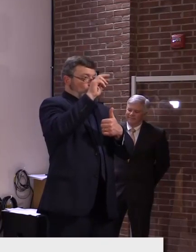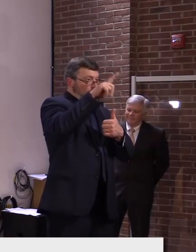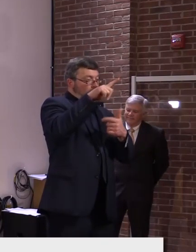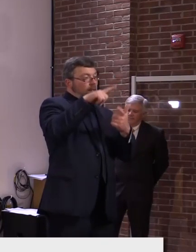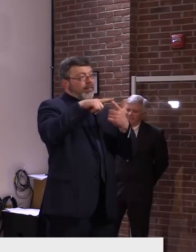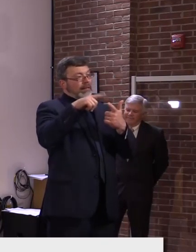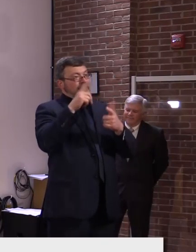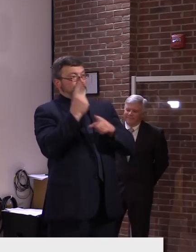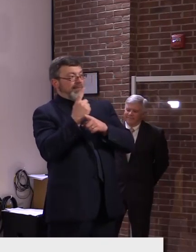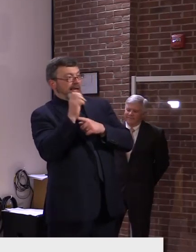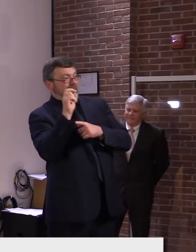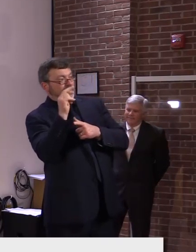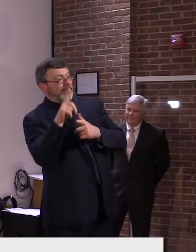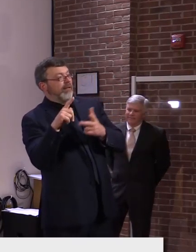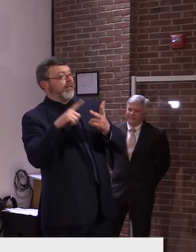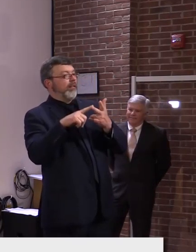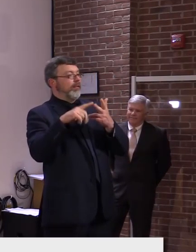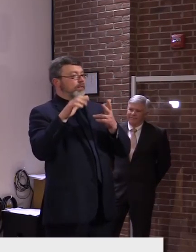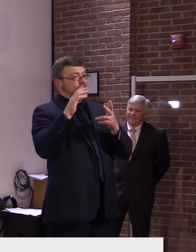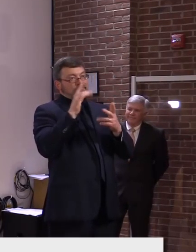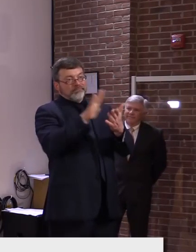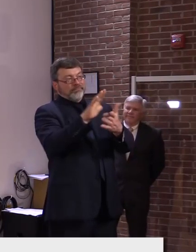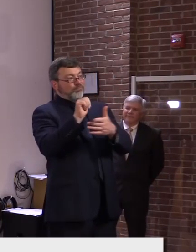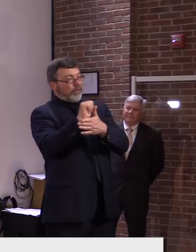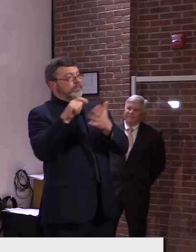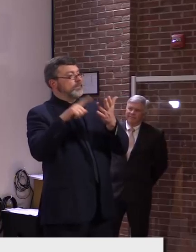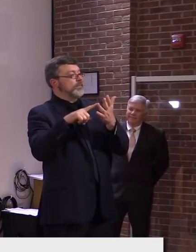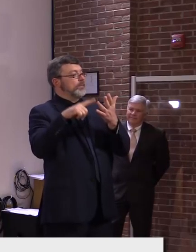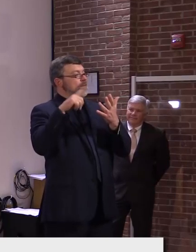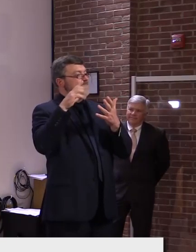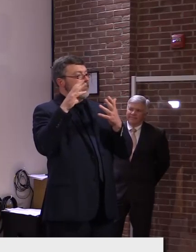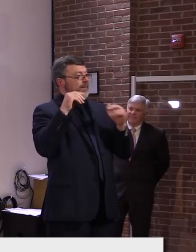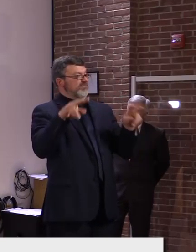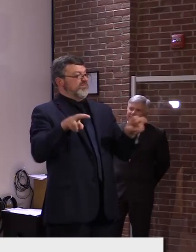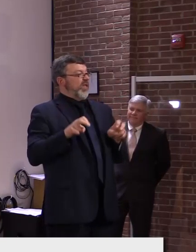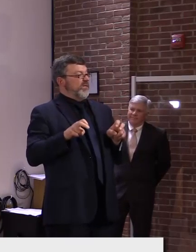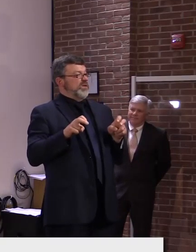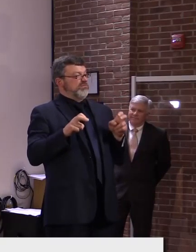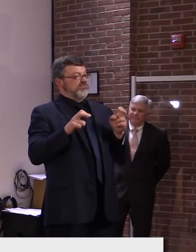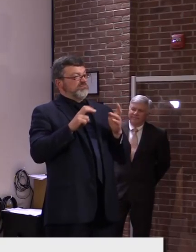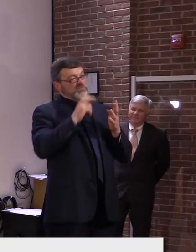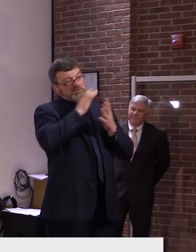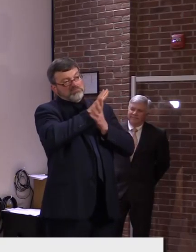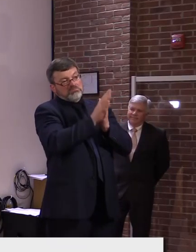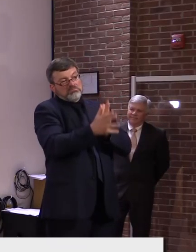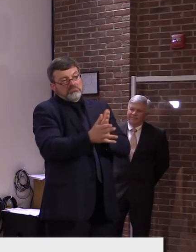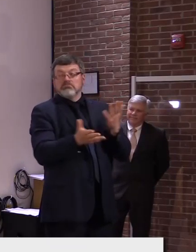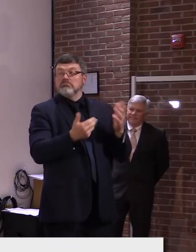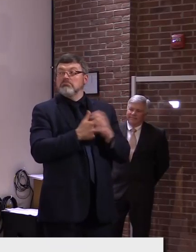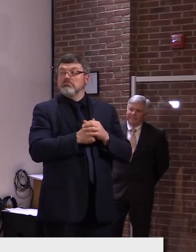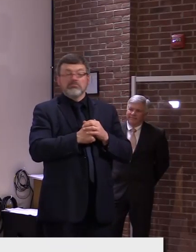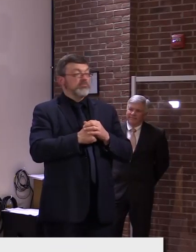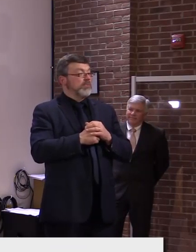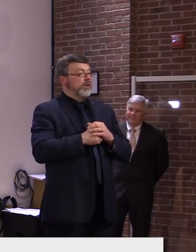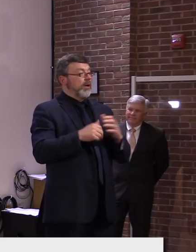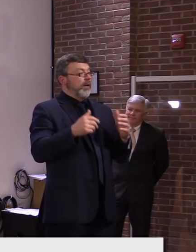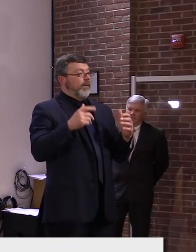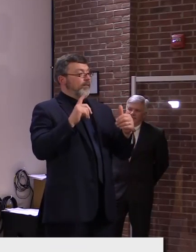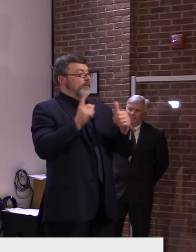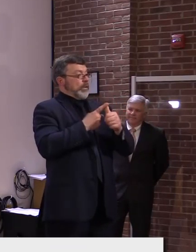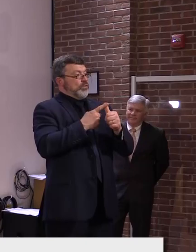First of all, when you look at what's going on in India and some parts of Africa, it's tragic,